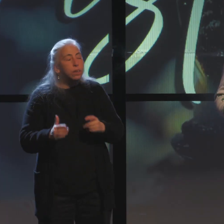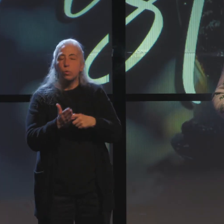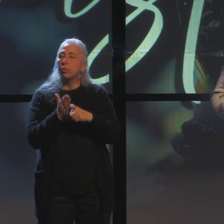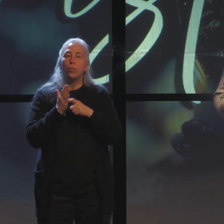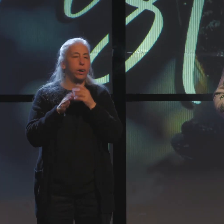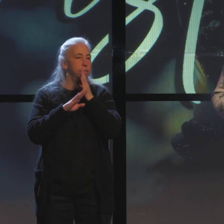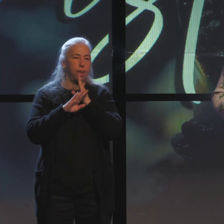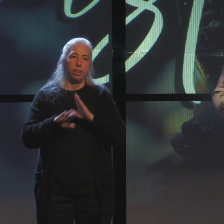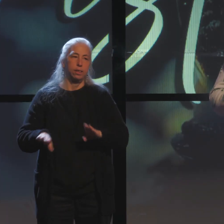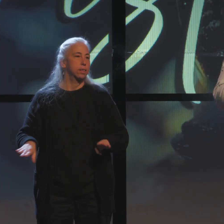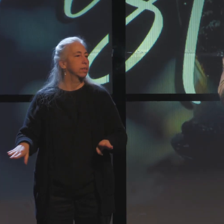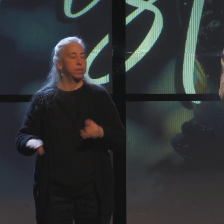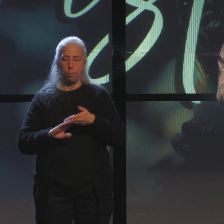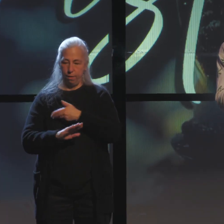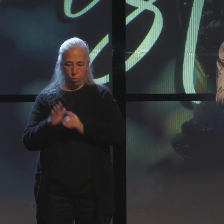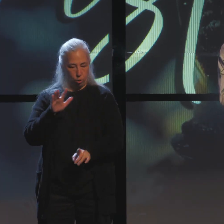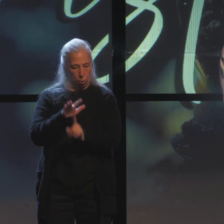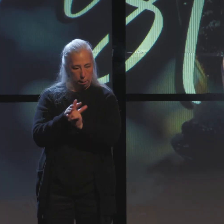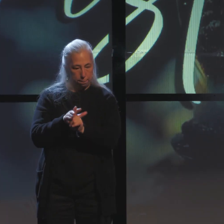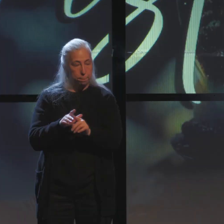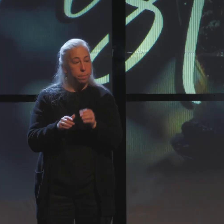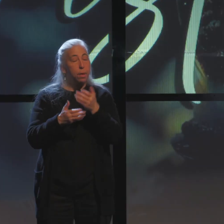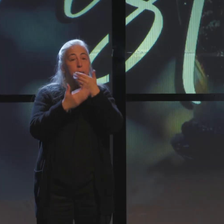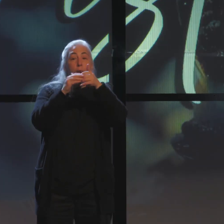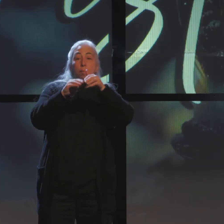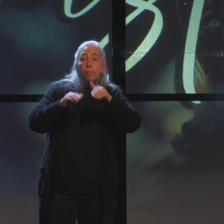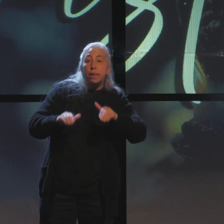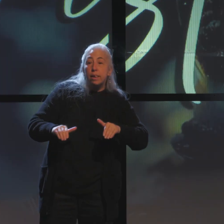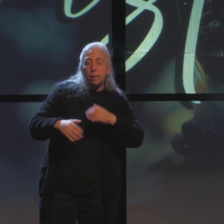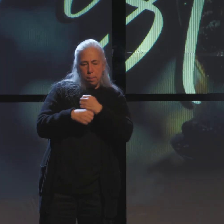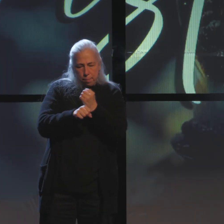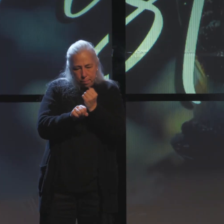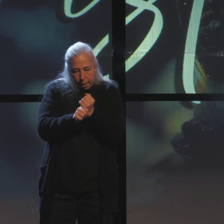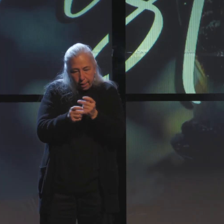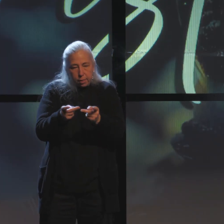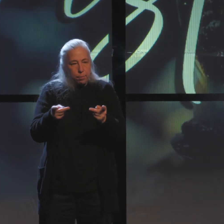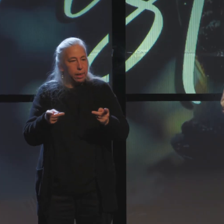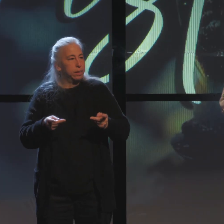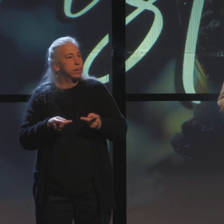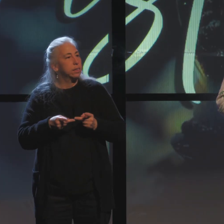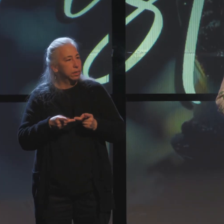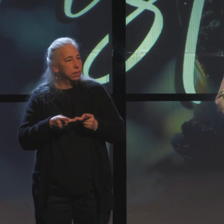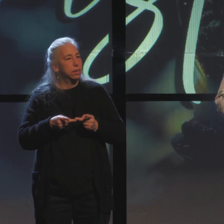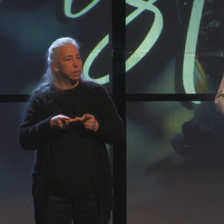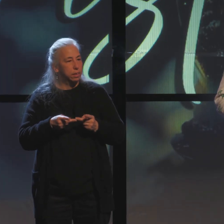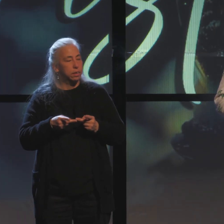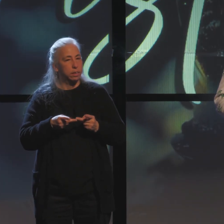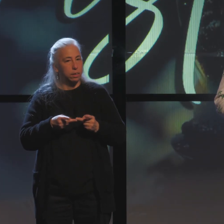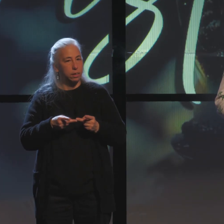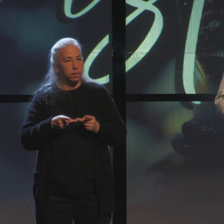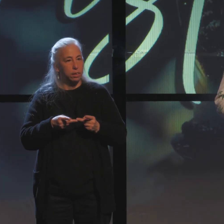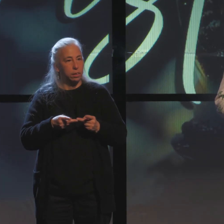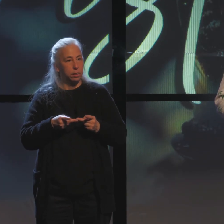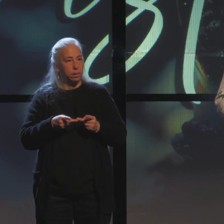it arrives. Peace creates space where silence can finally be possible.